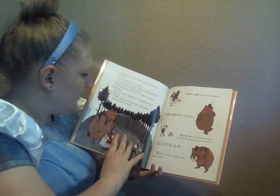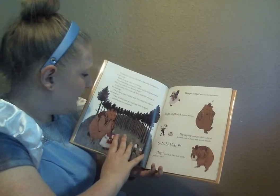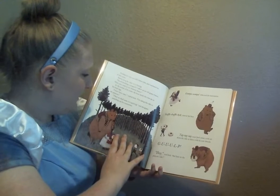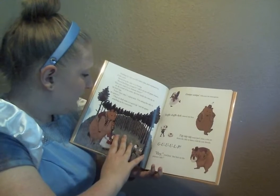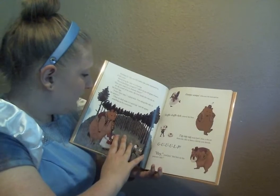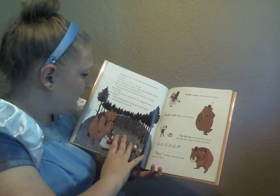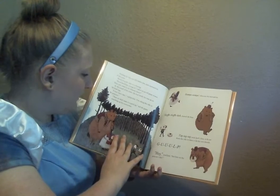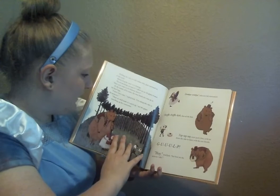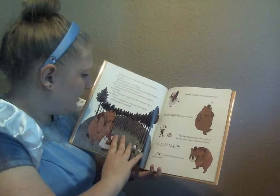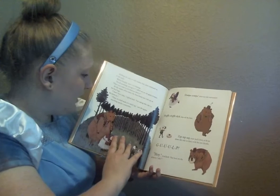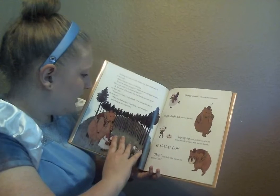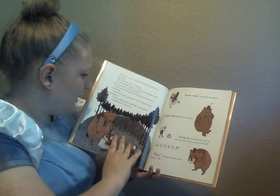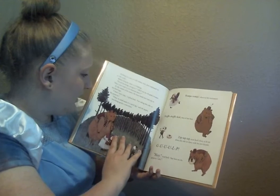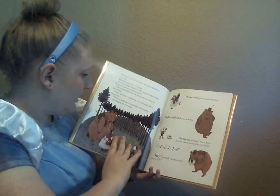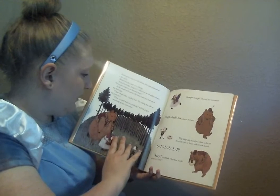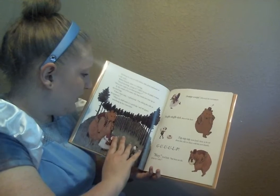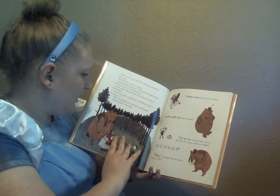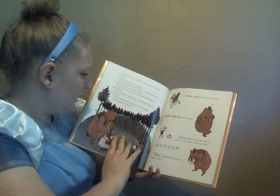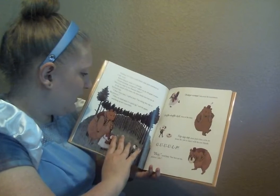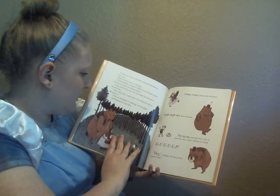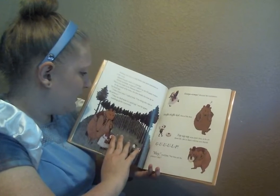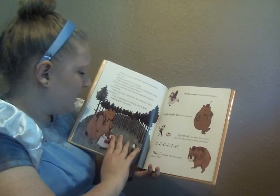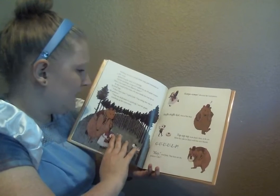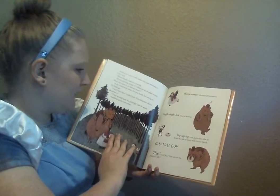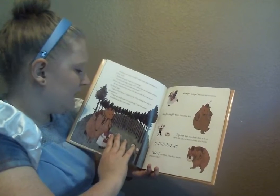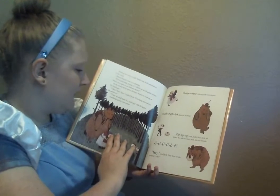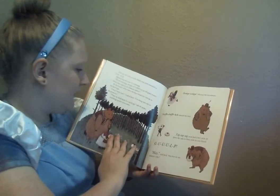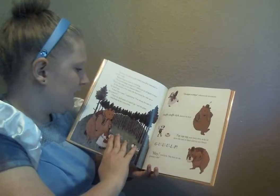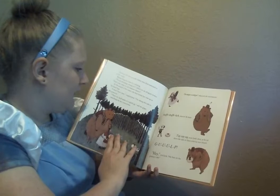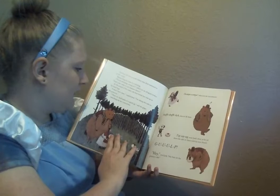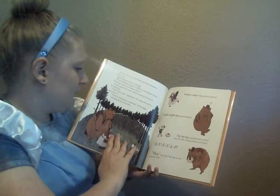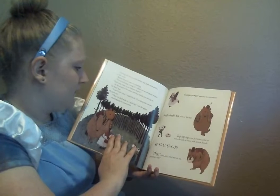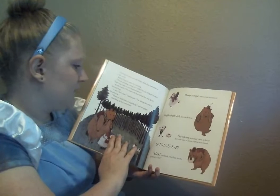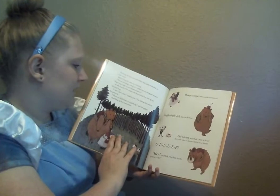gypsy, snatching up her concertina.